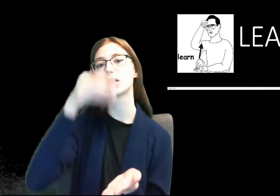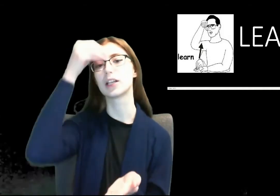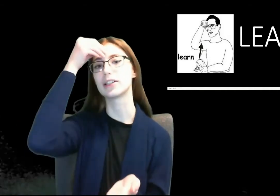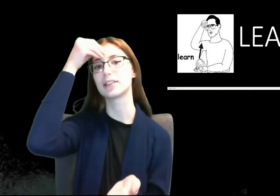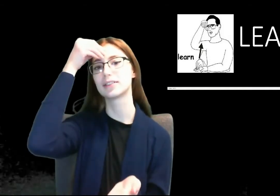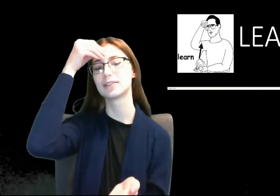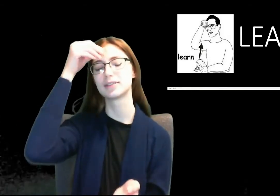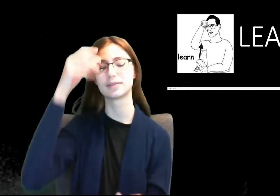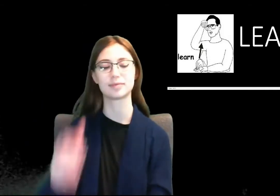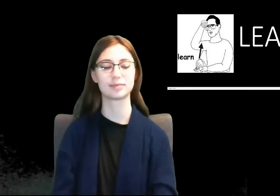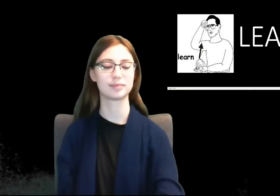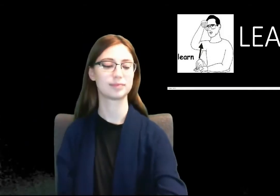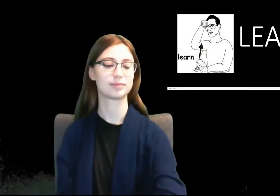Learn.